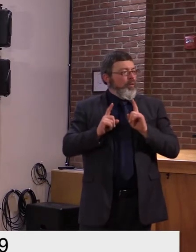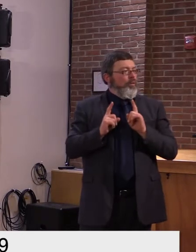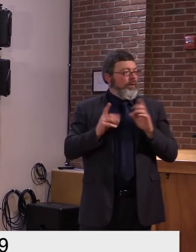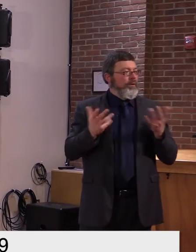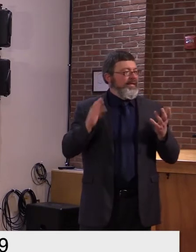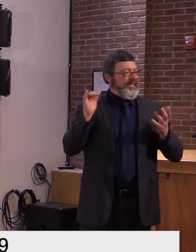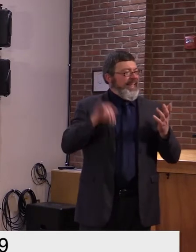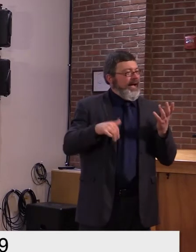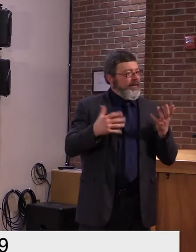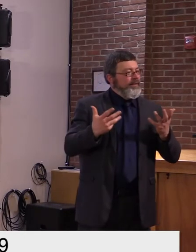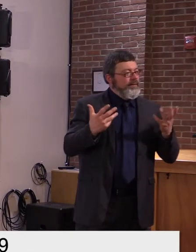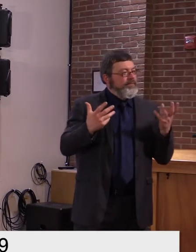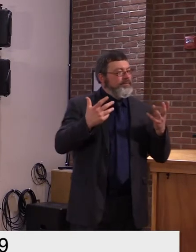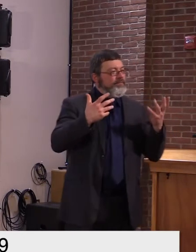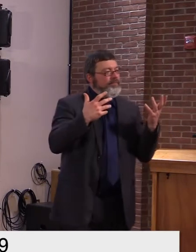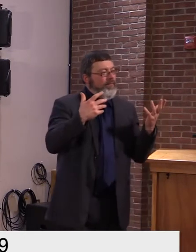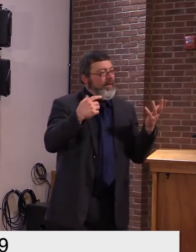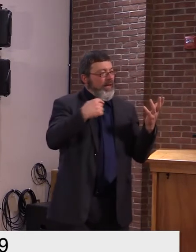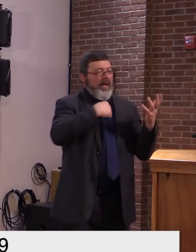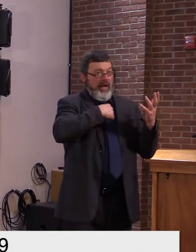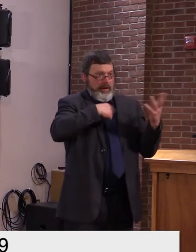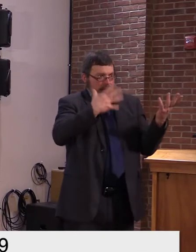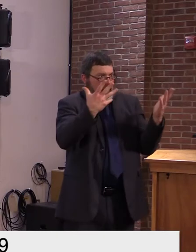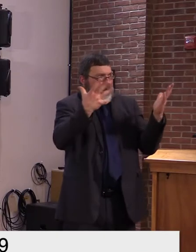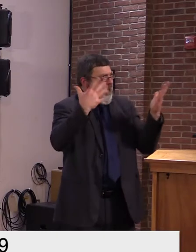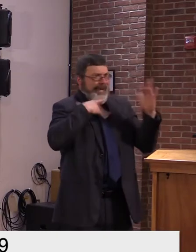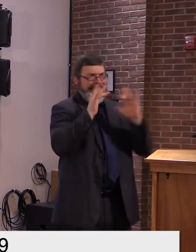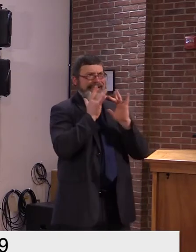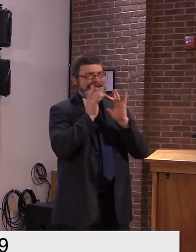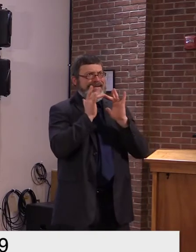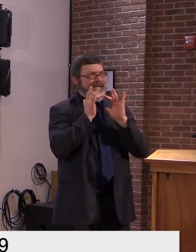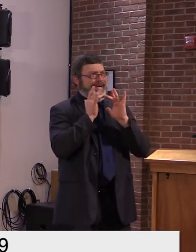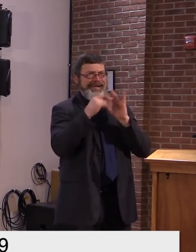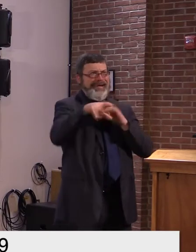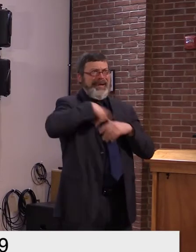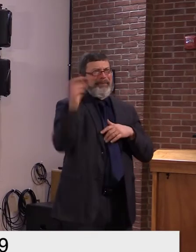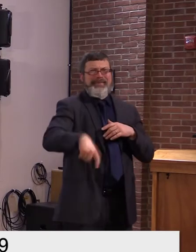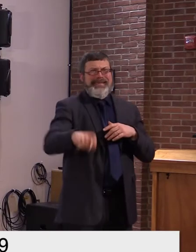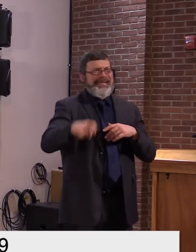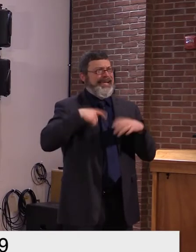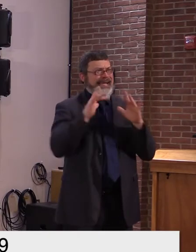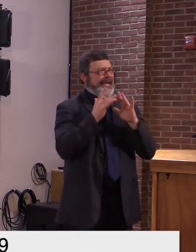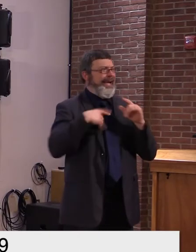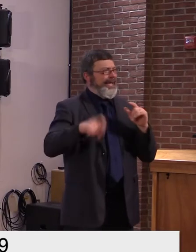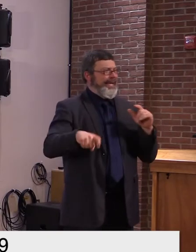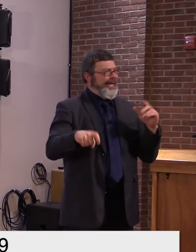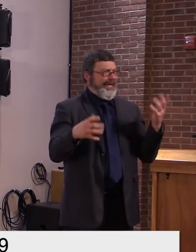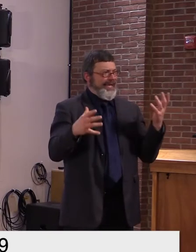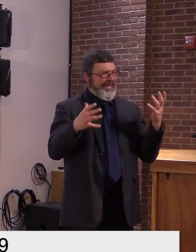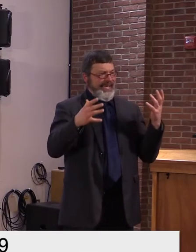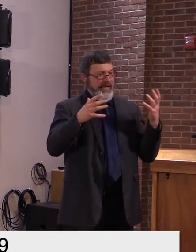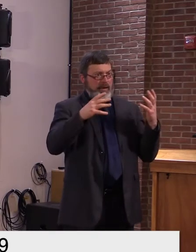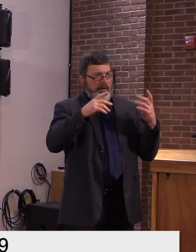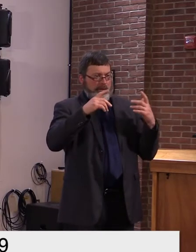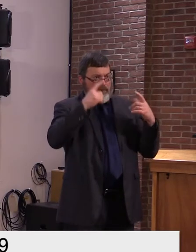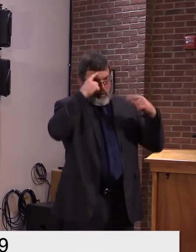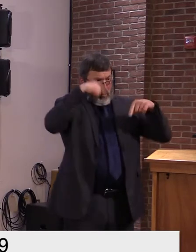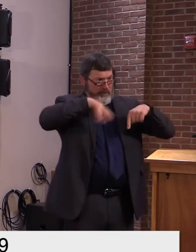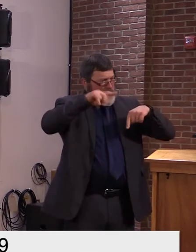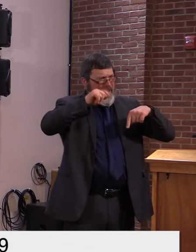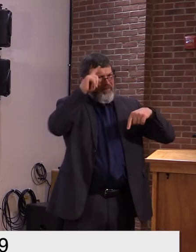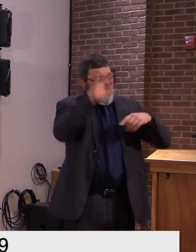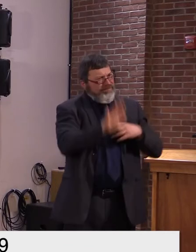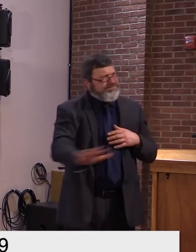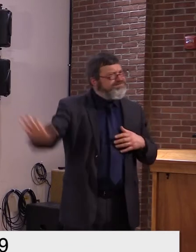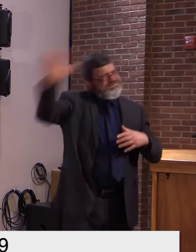broadband as essential to any opportunity for rural America to be in the game. Also, in this